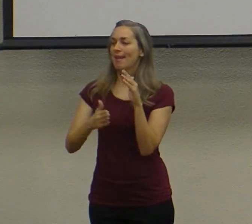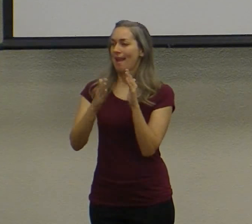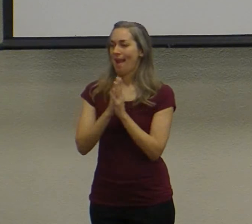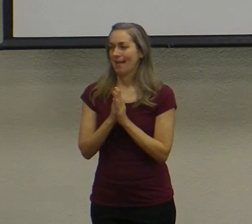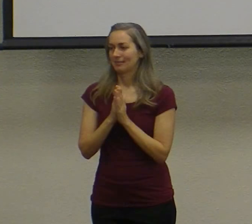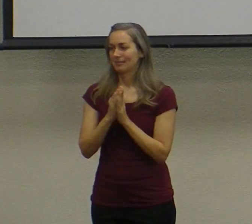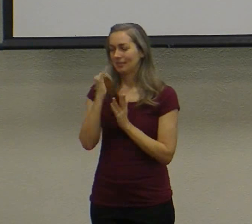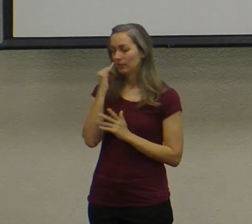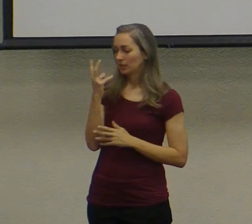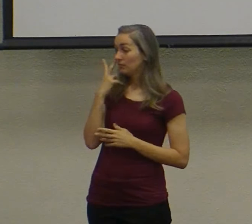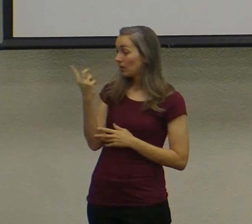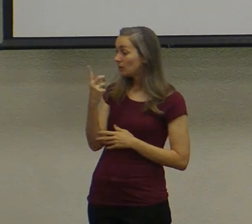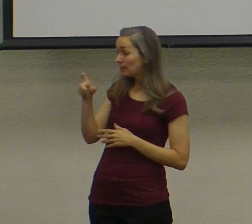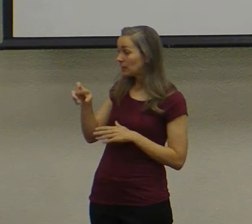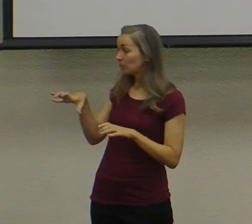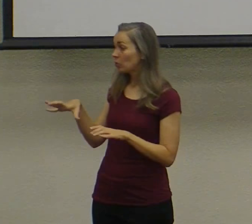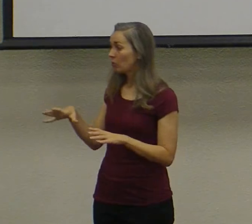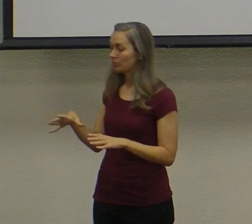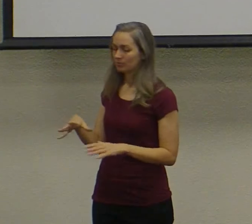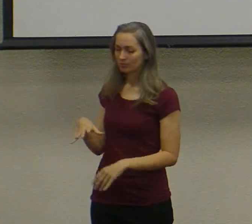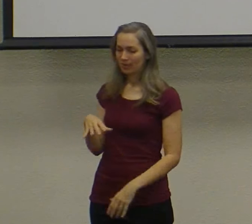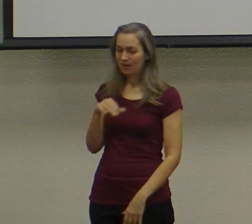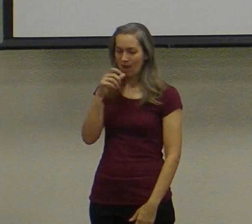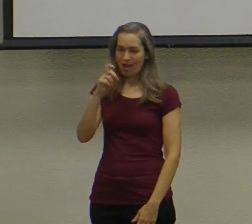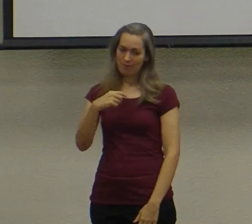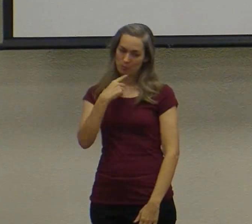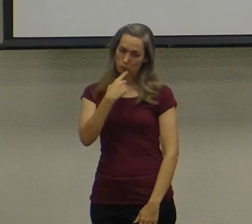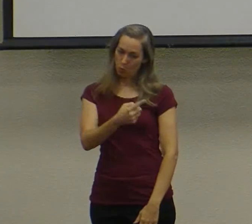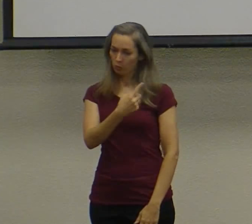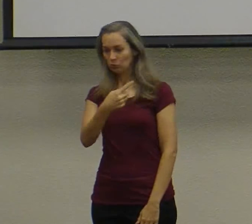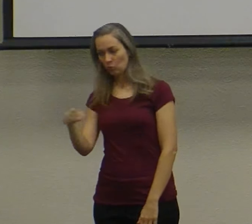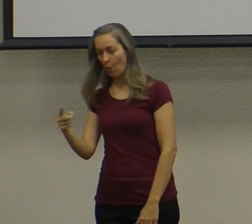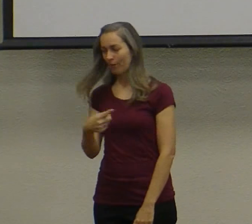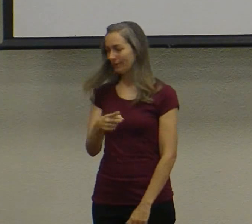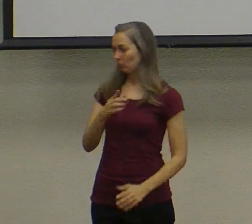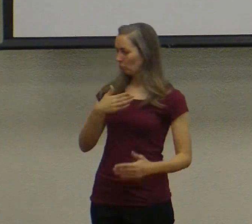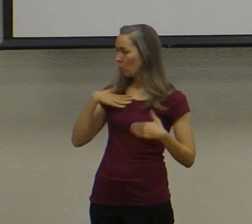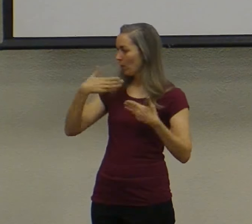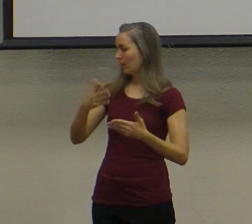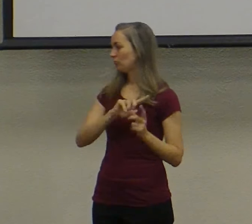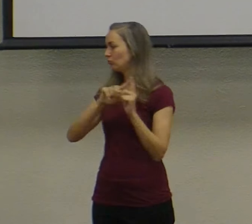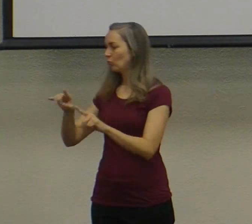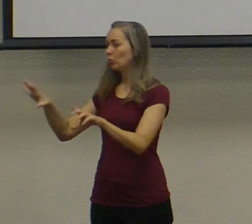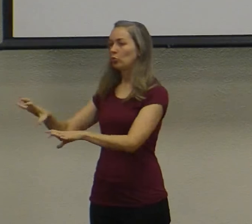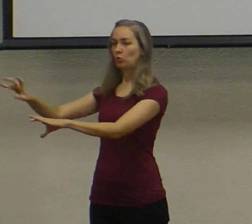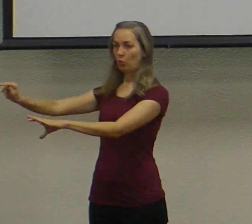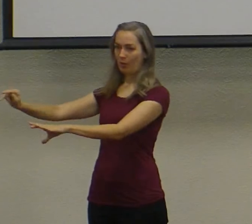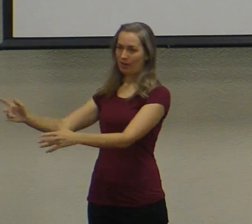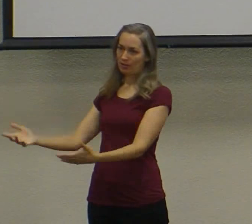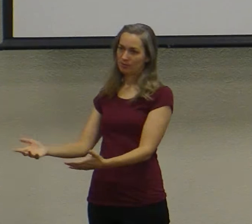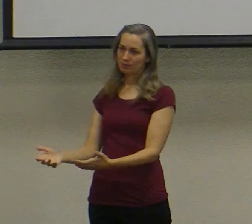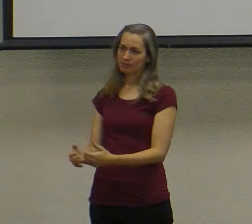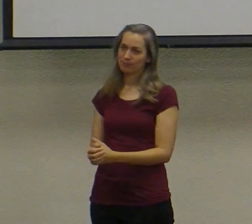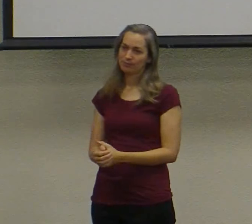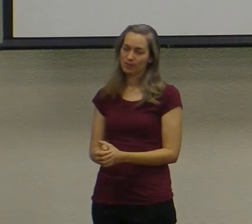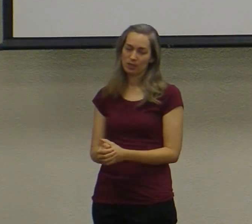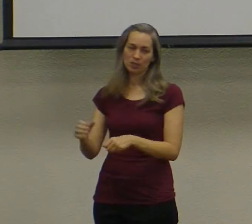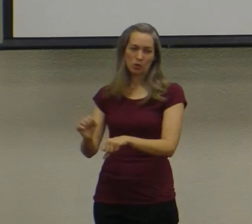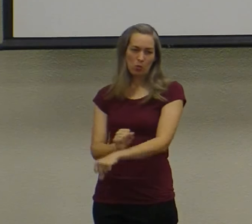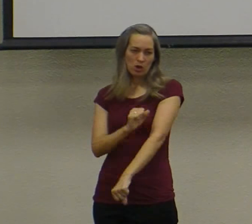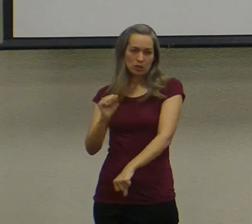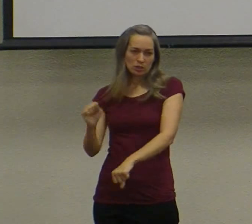that needed to be done, he didn't need to be told to do it. He didn't ask anyone. He just did it, and so he really worked there